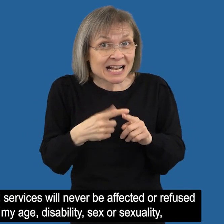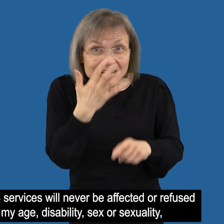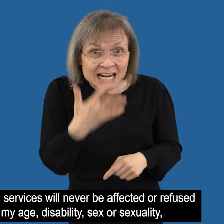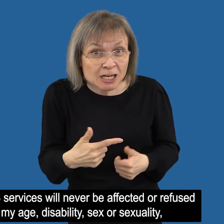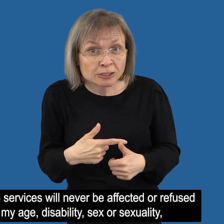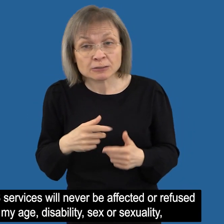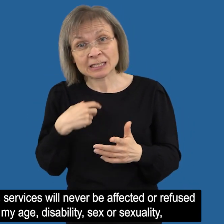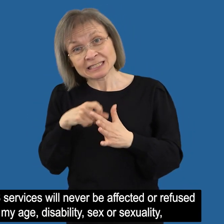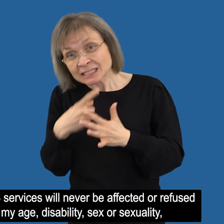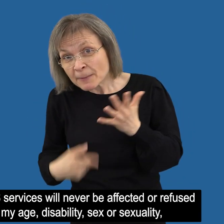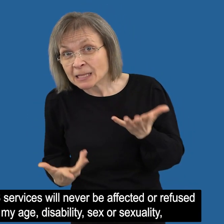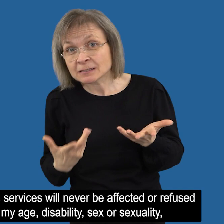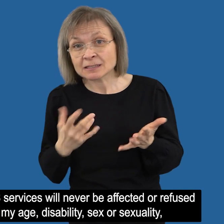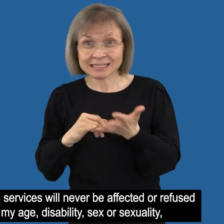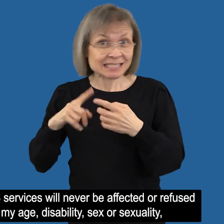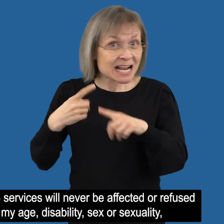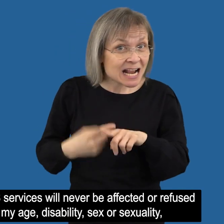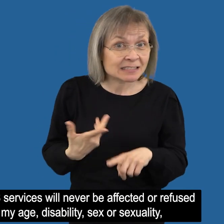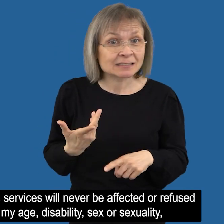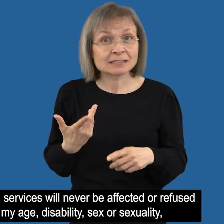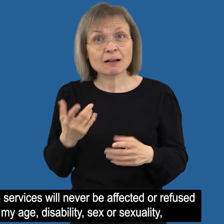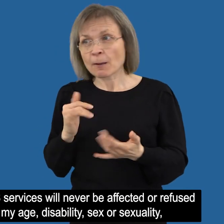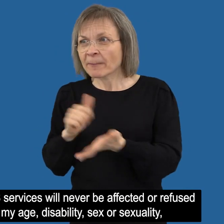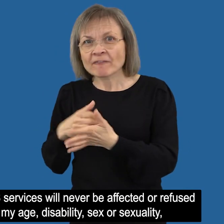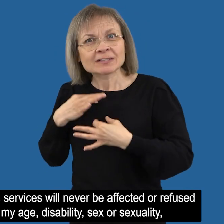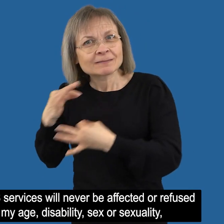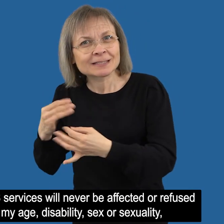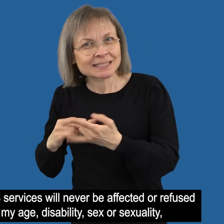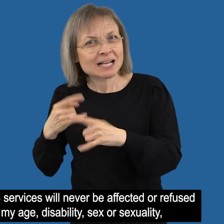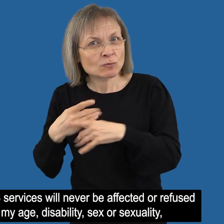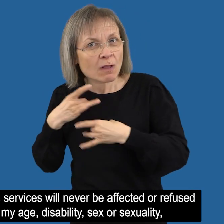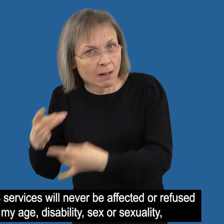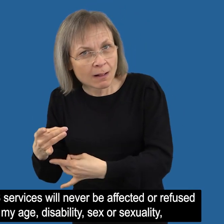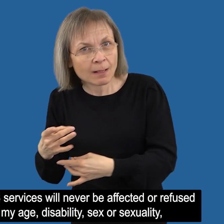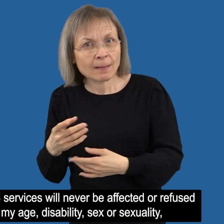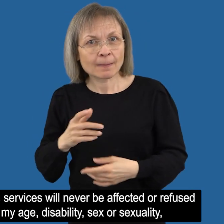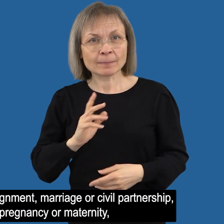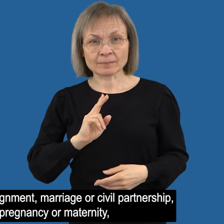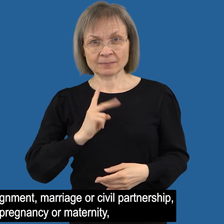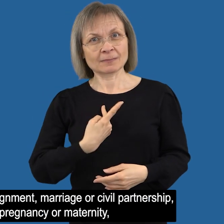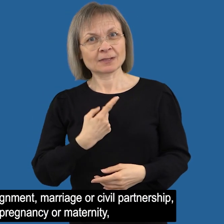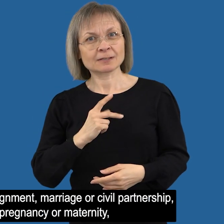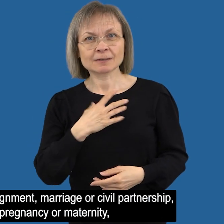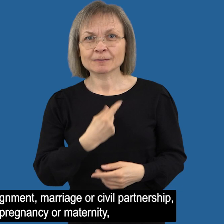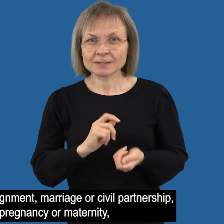My access to NHS services will never be affected or refused because of my age, disability, sex